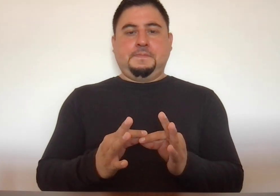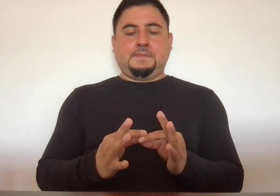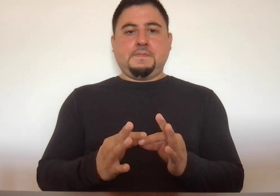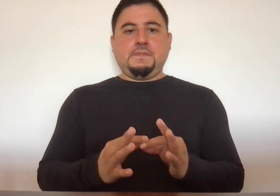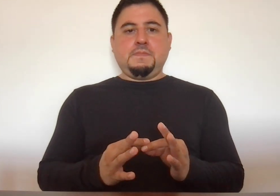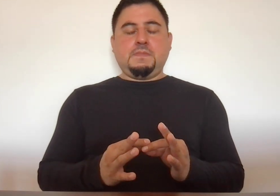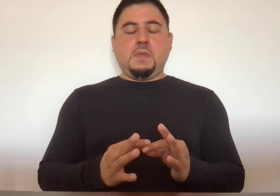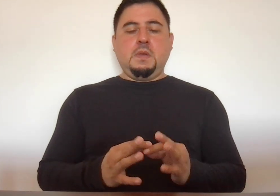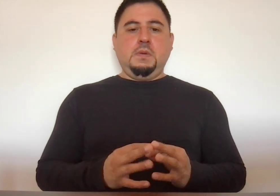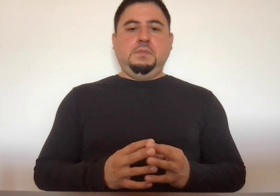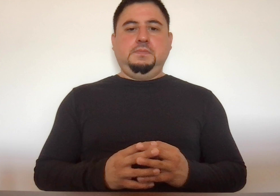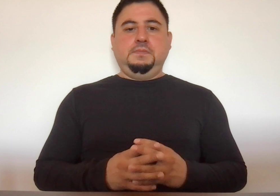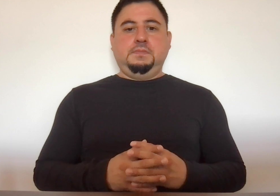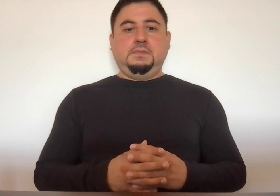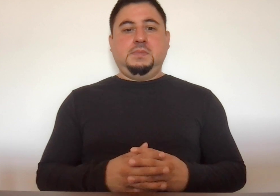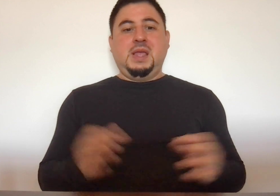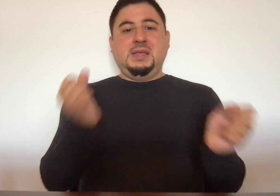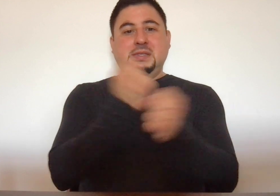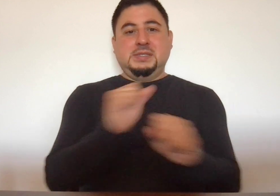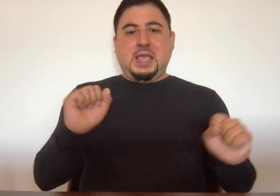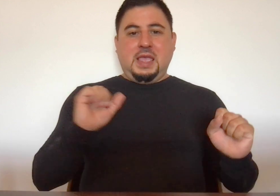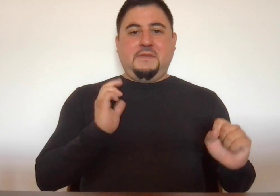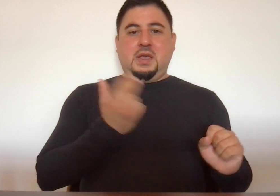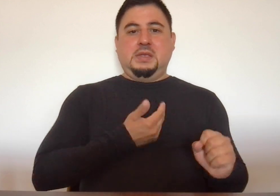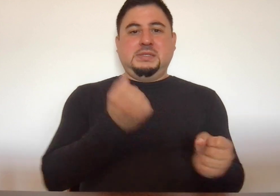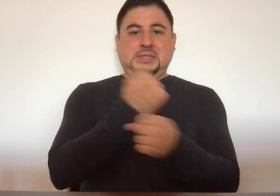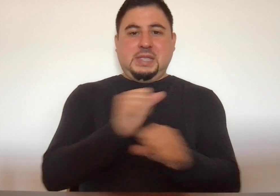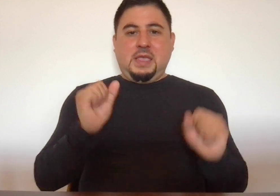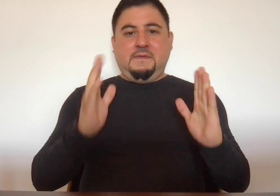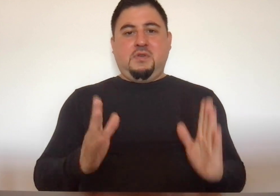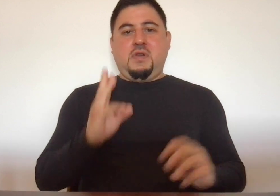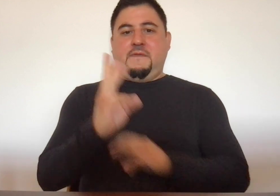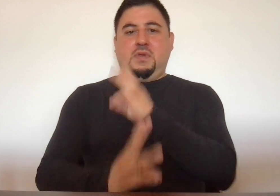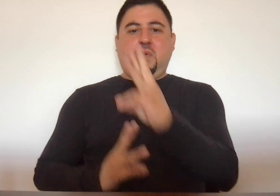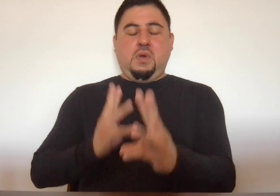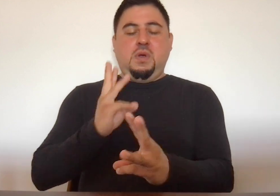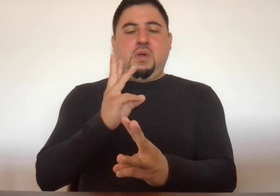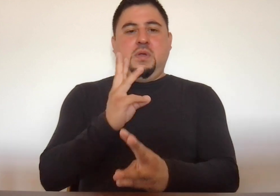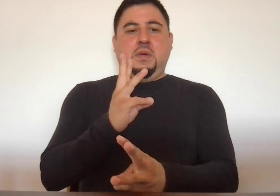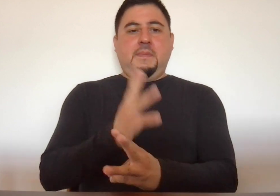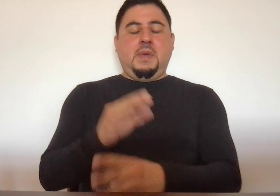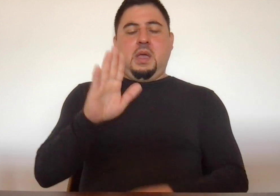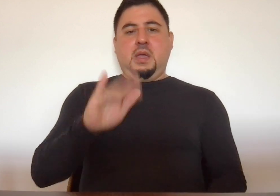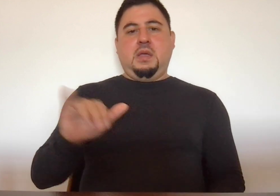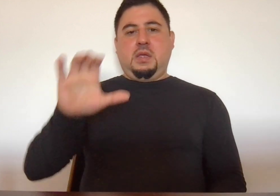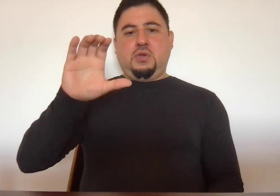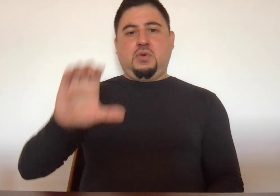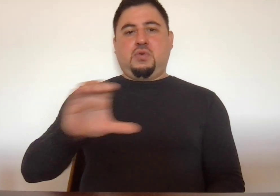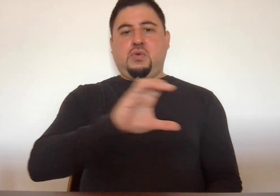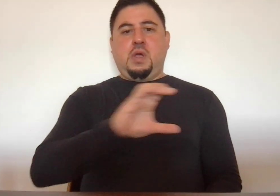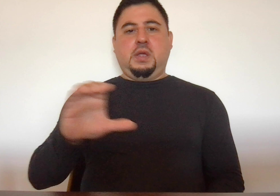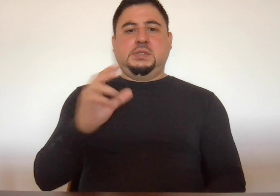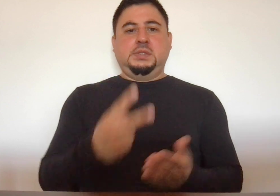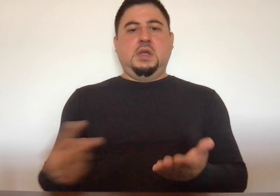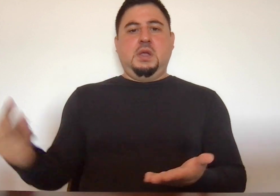faith. Save us, Savior of the world, Lord, by your cross